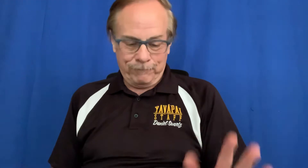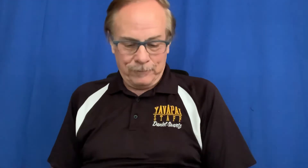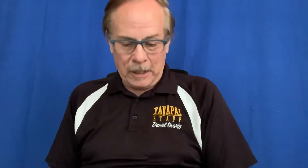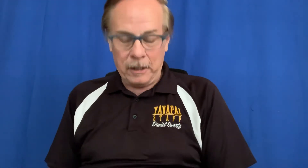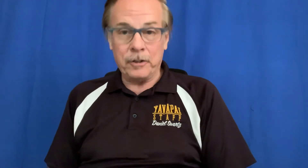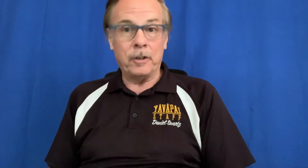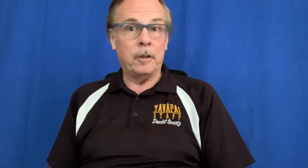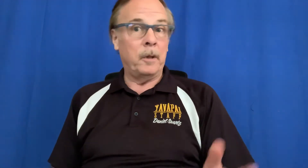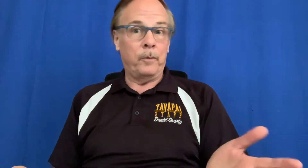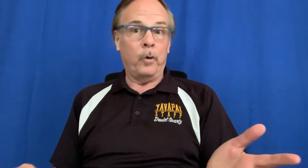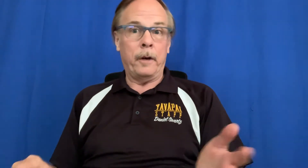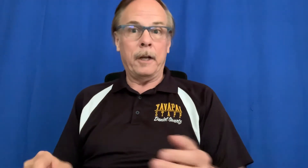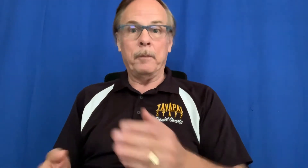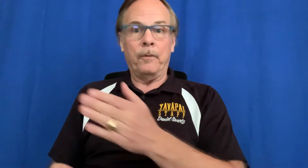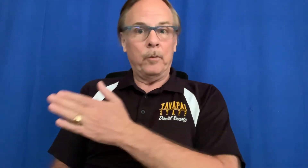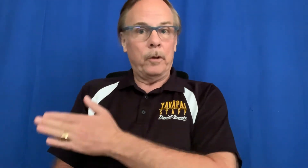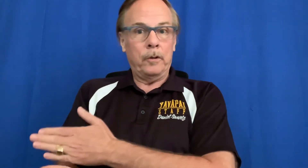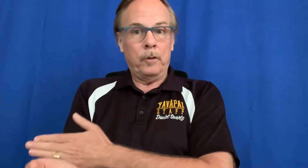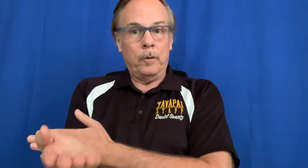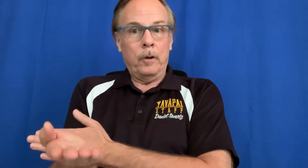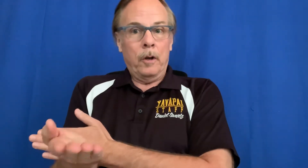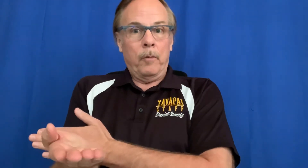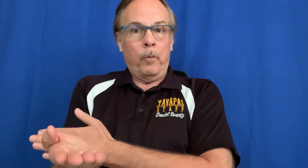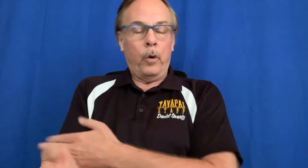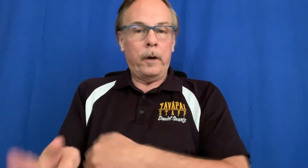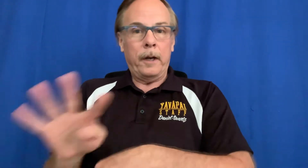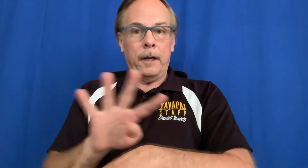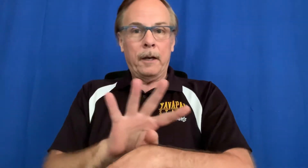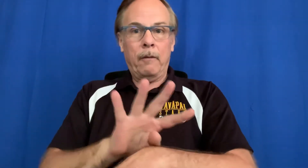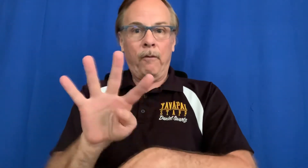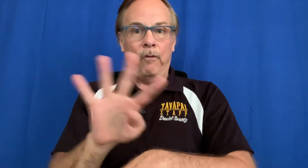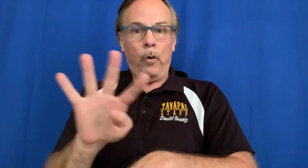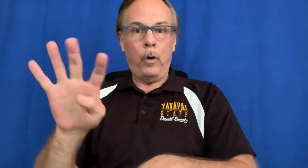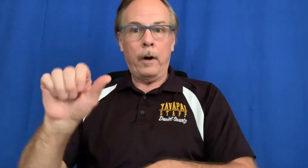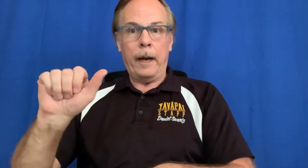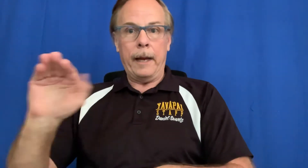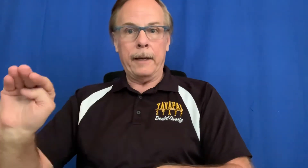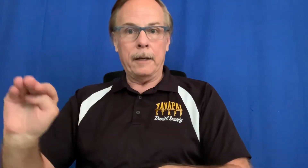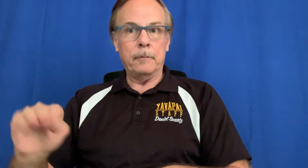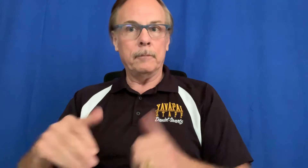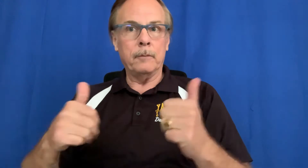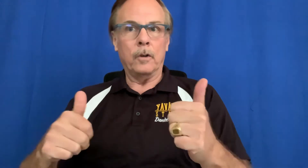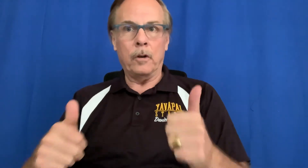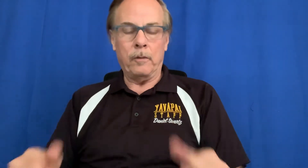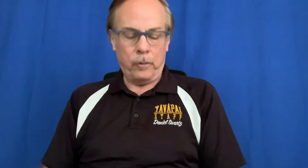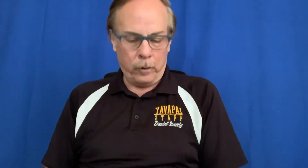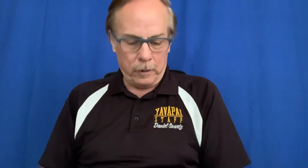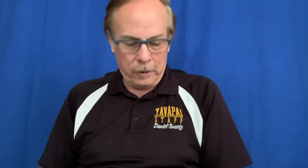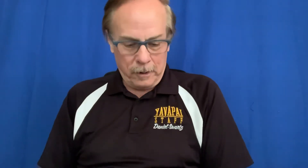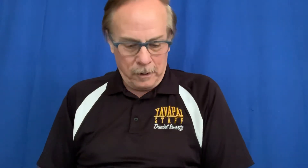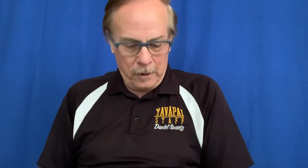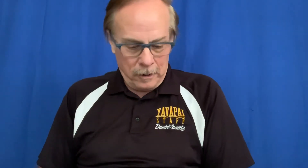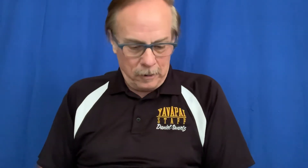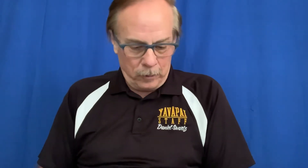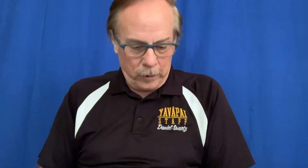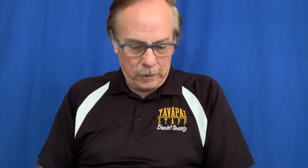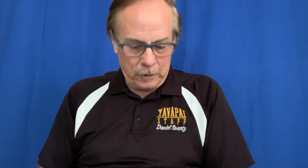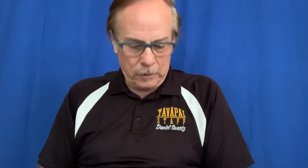Not necessarily did with 4 a.m., but if you want to do morning, 4 a.m., go for it. Other transitions